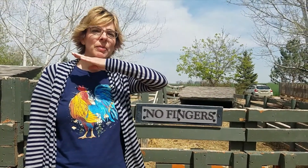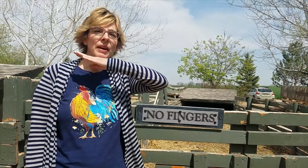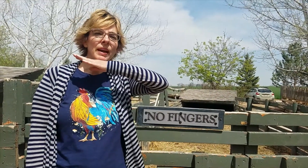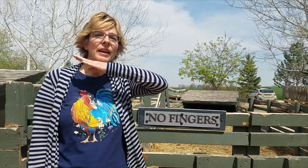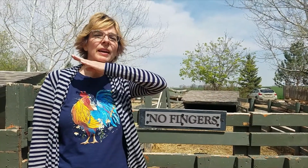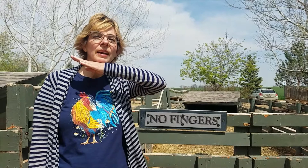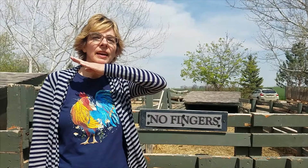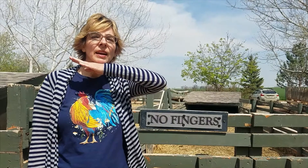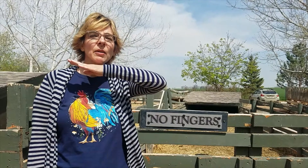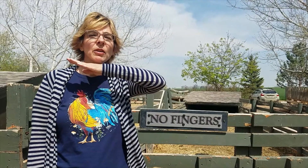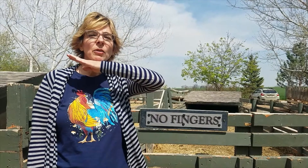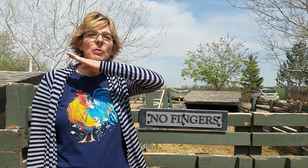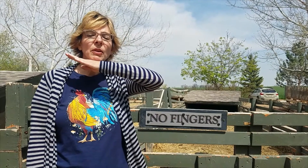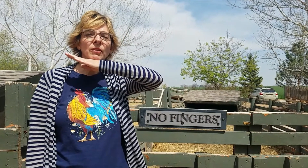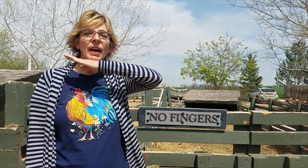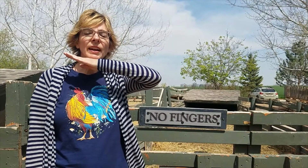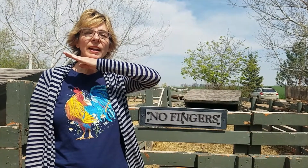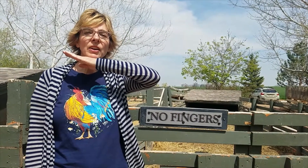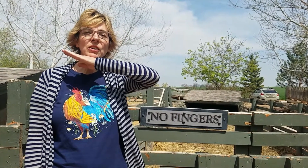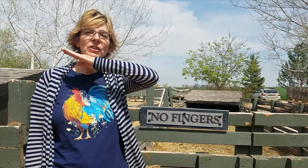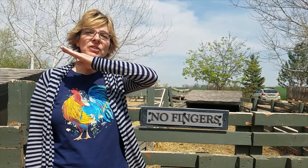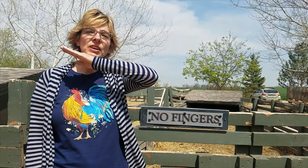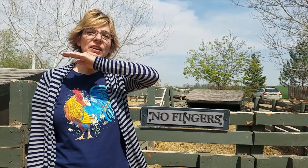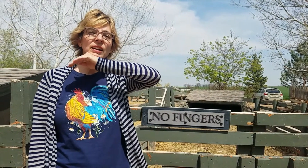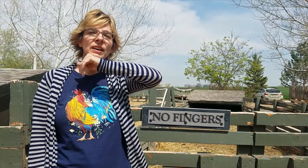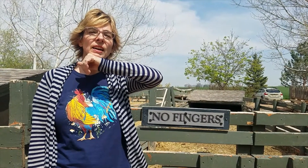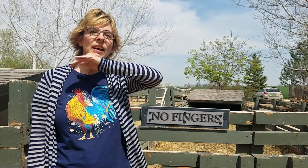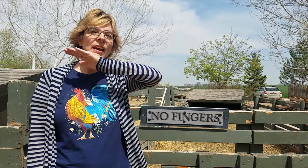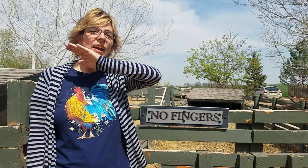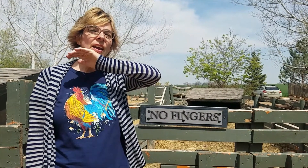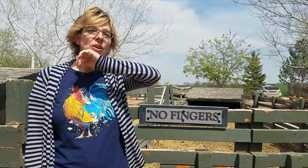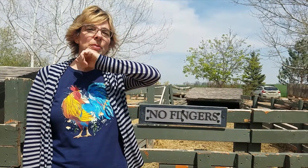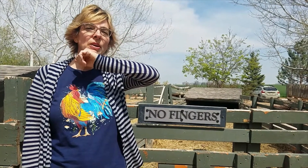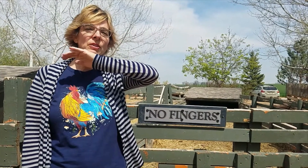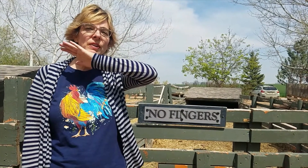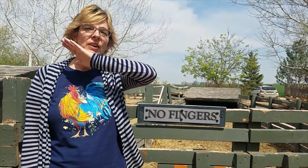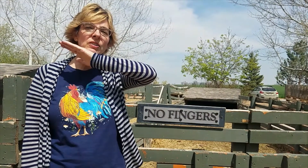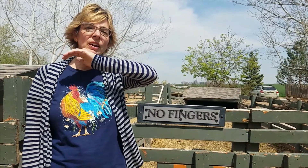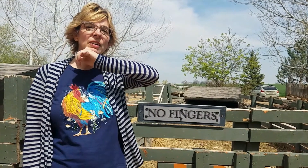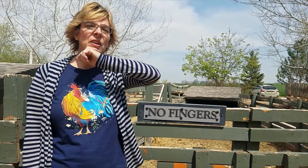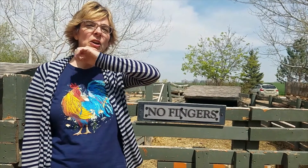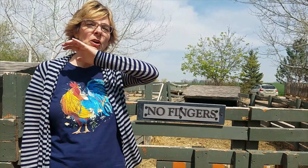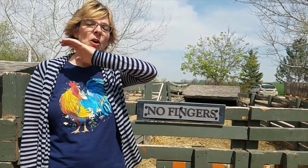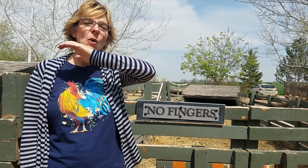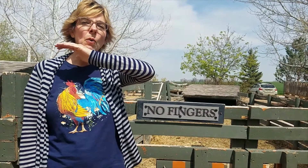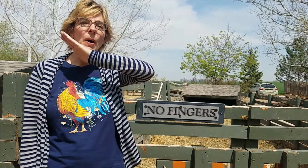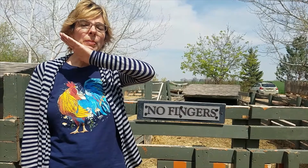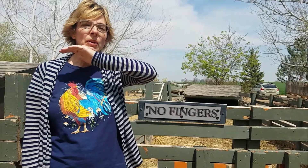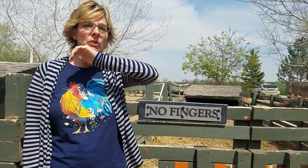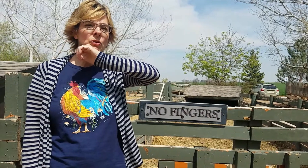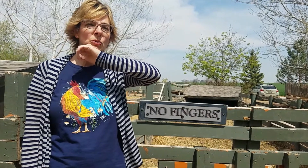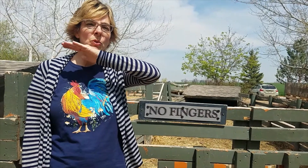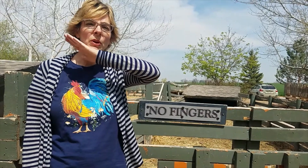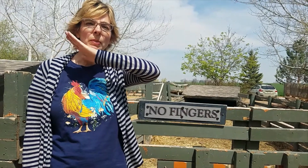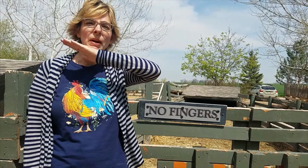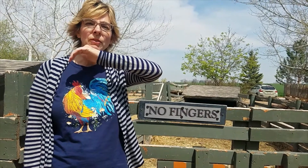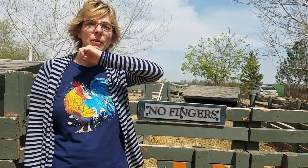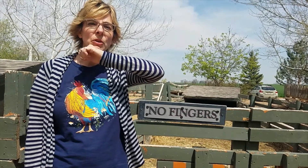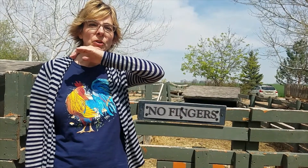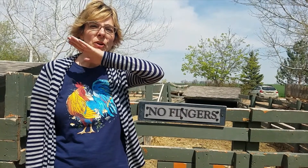pig. Put a flat hand under your chin. You bend your fingers, kind of like you're wiping the drool or mud from your dirty